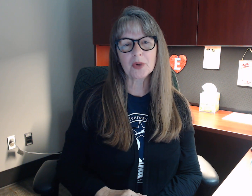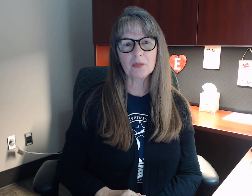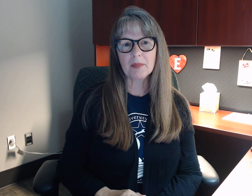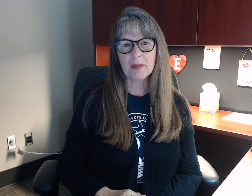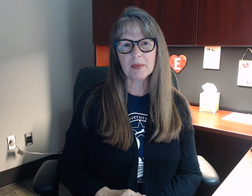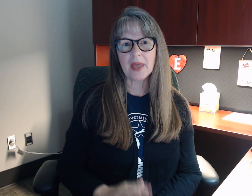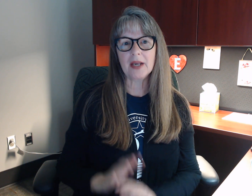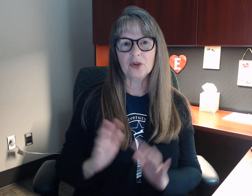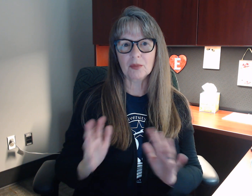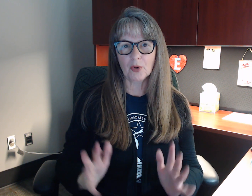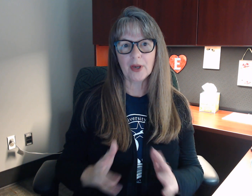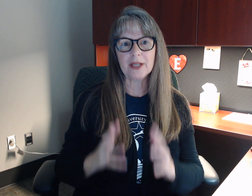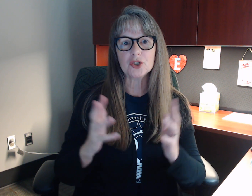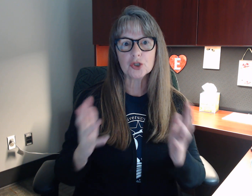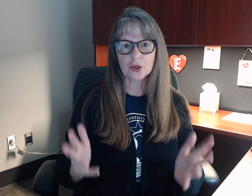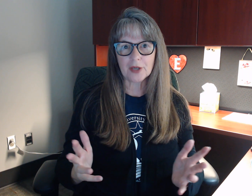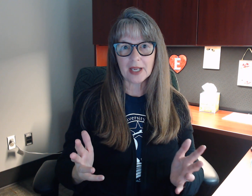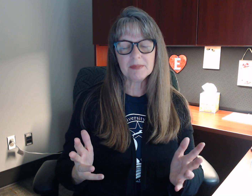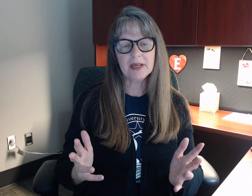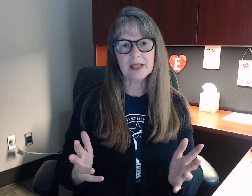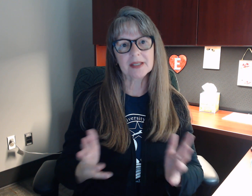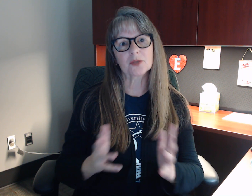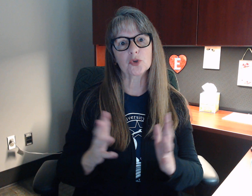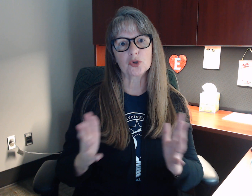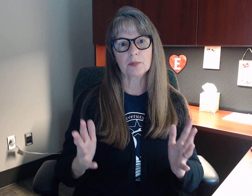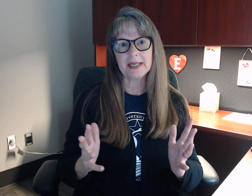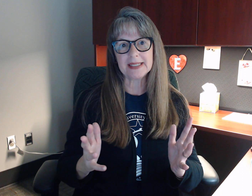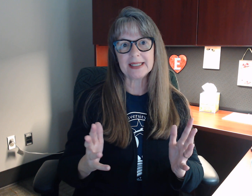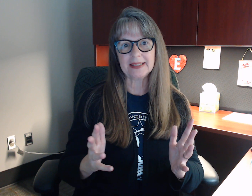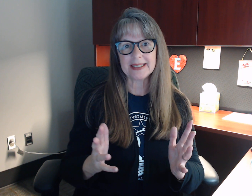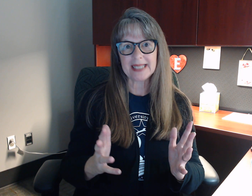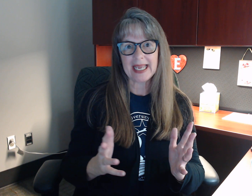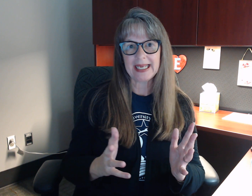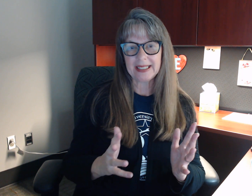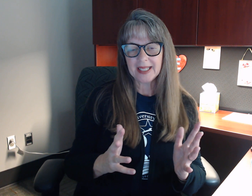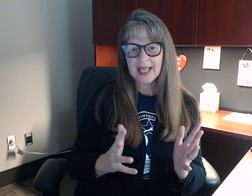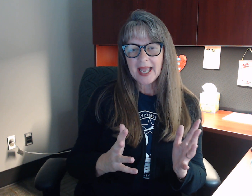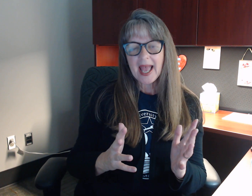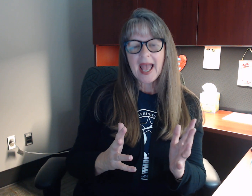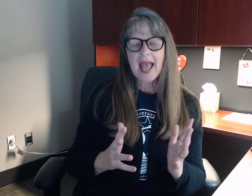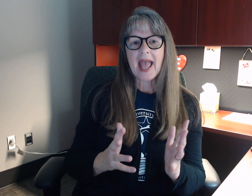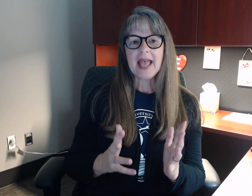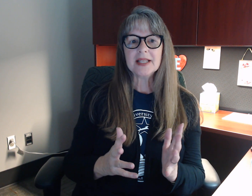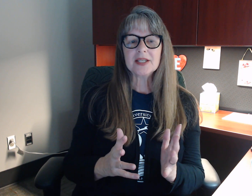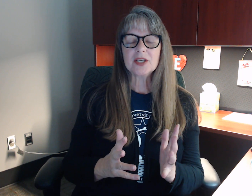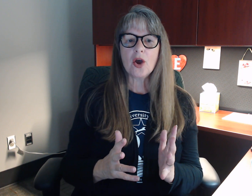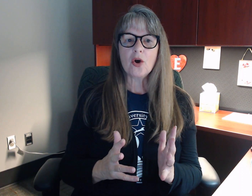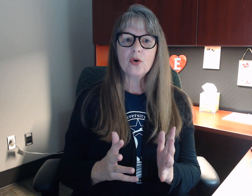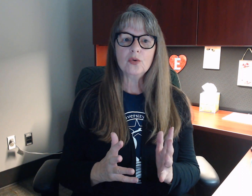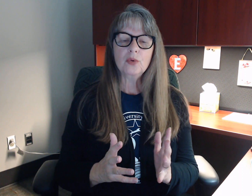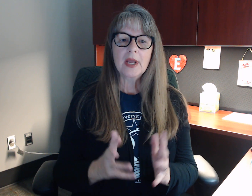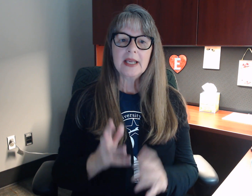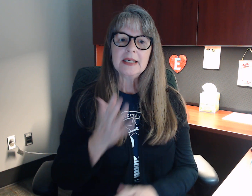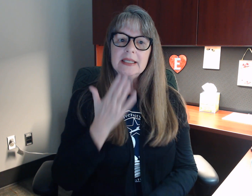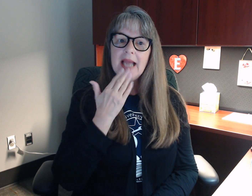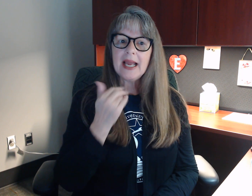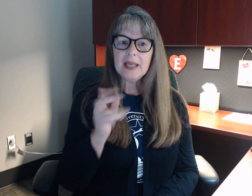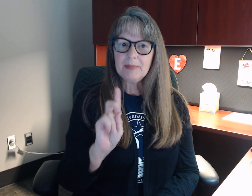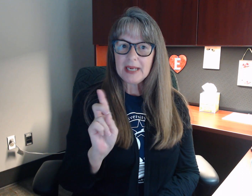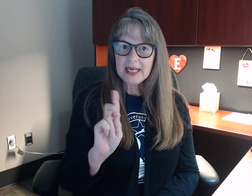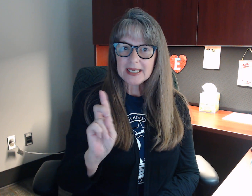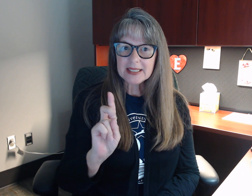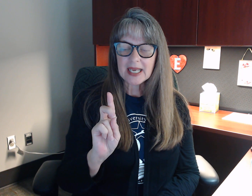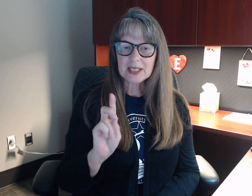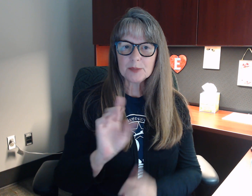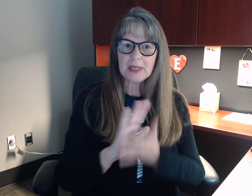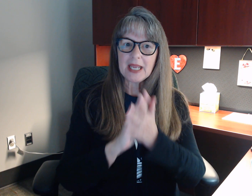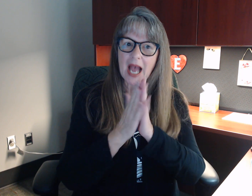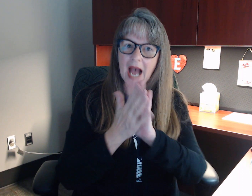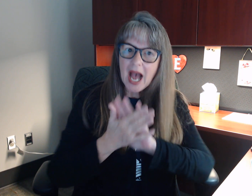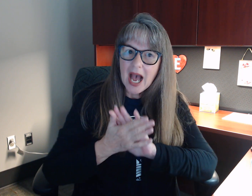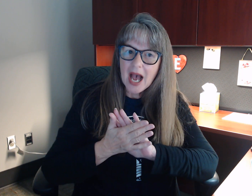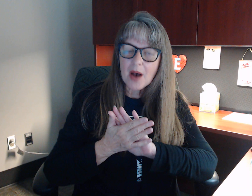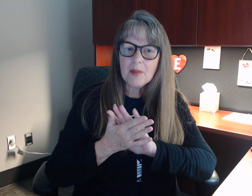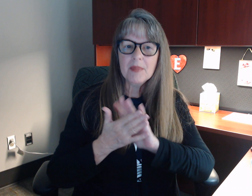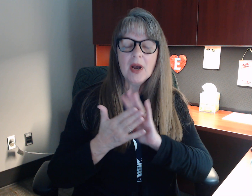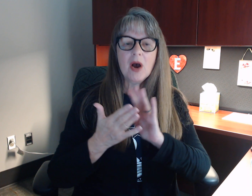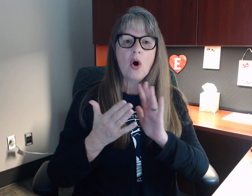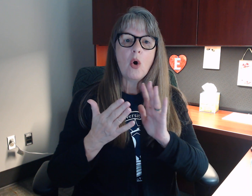remember that in your brain, sugar diabetes, that's what you're basically saying. And so diabetes has become, or